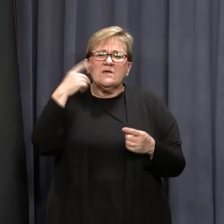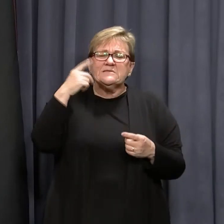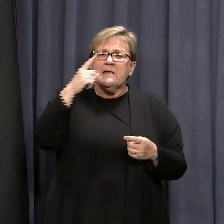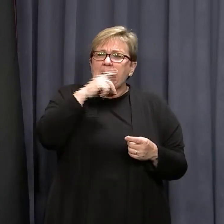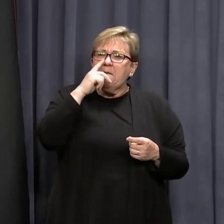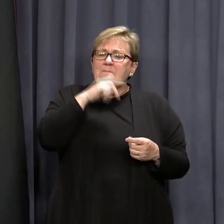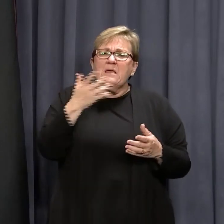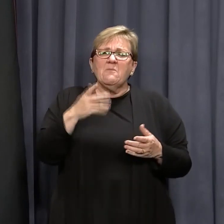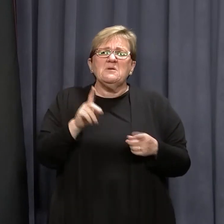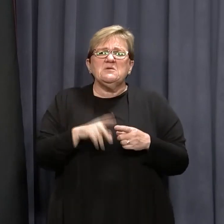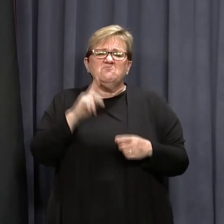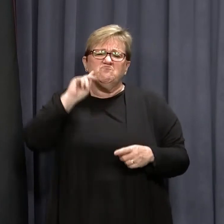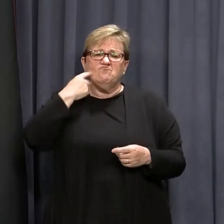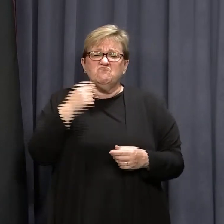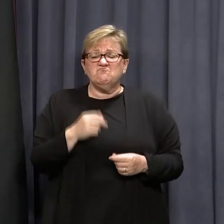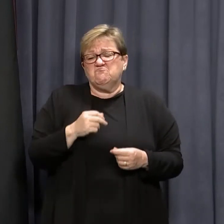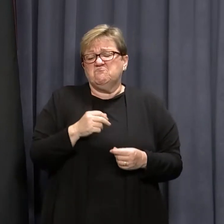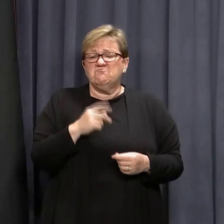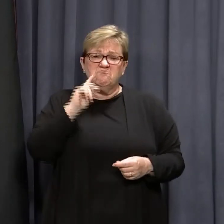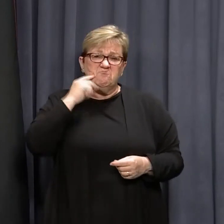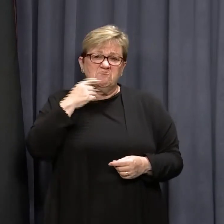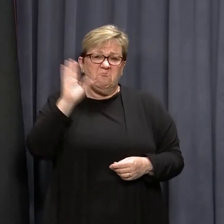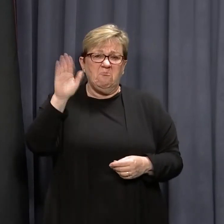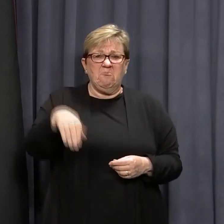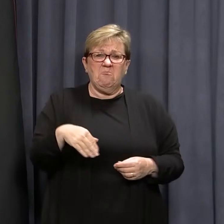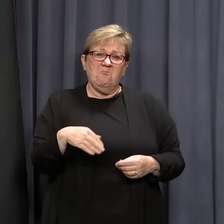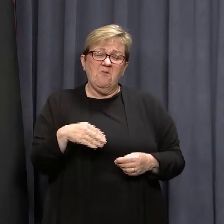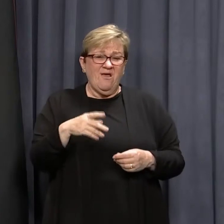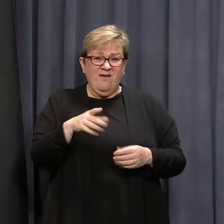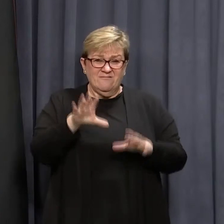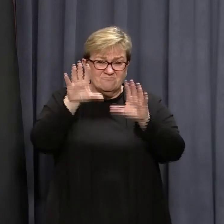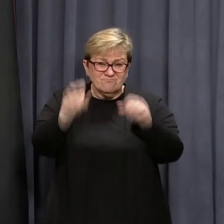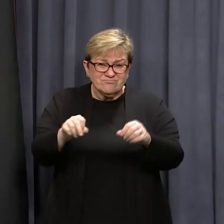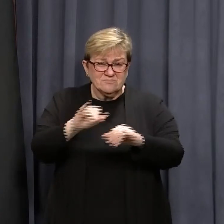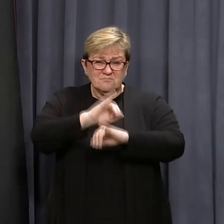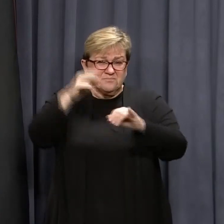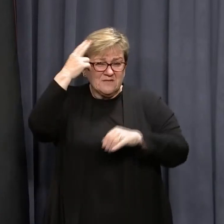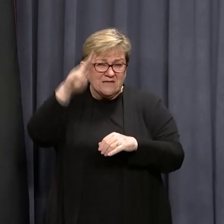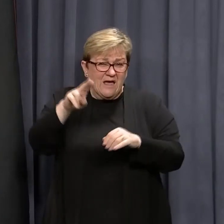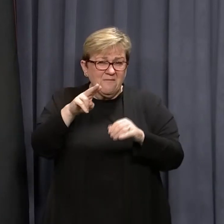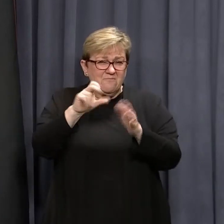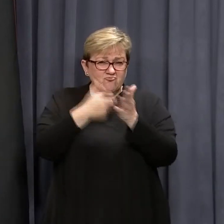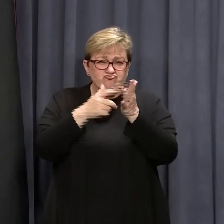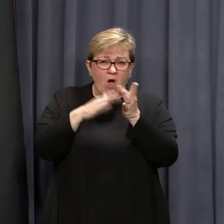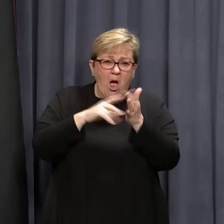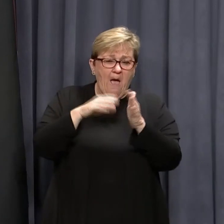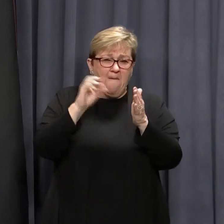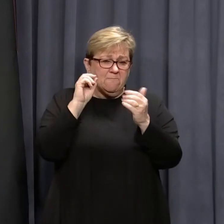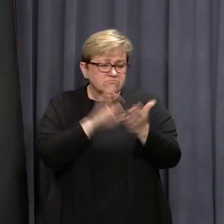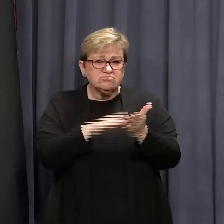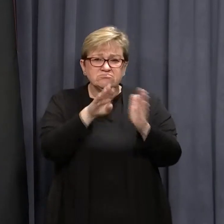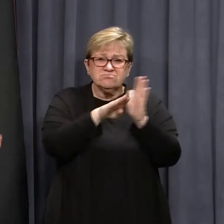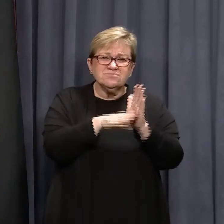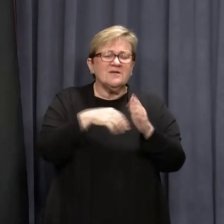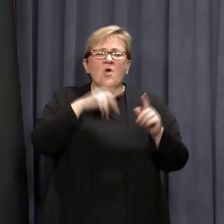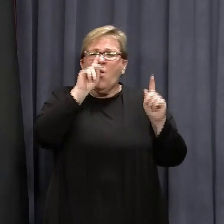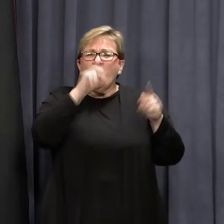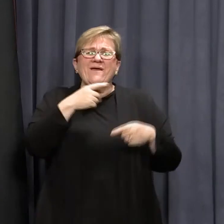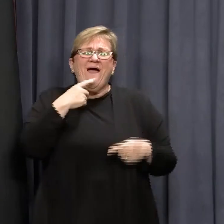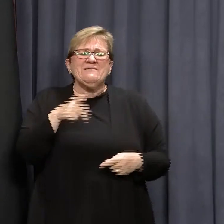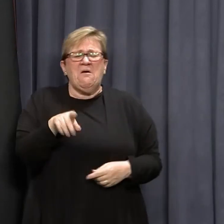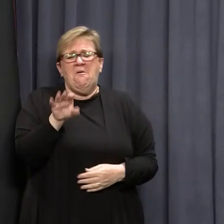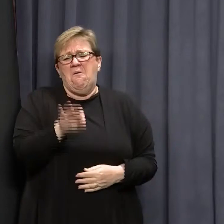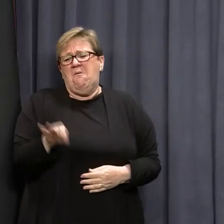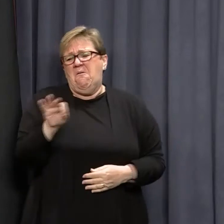people blatantly breach and they're actually getting criminal convictions. So we cannot trivialise this and say, well, look, they're